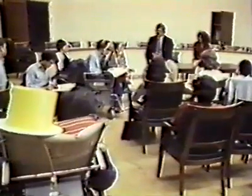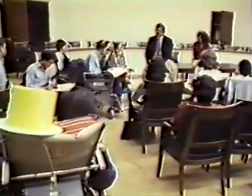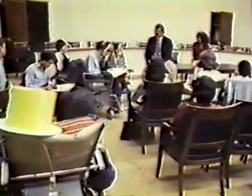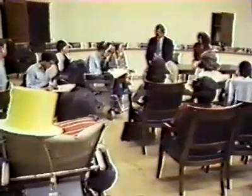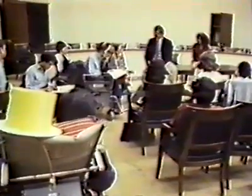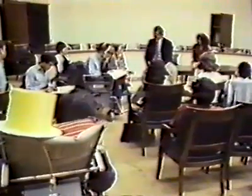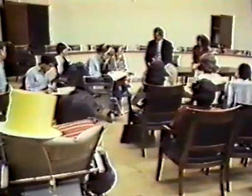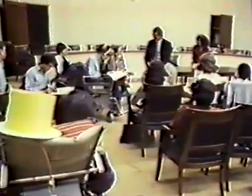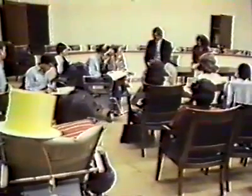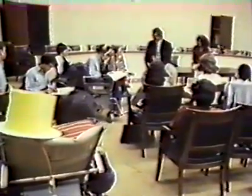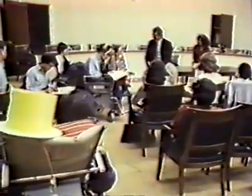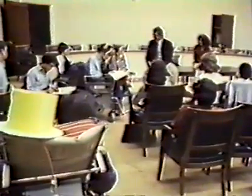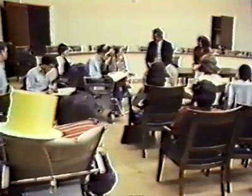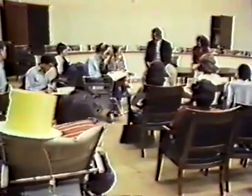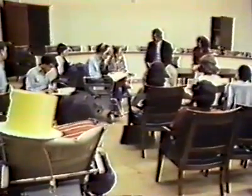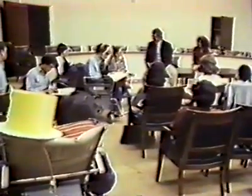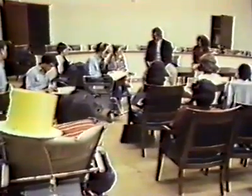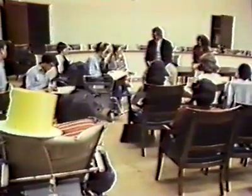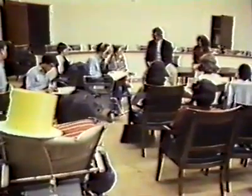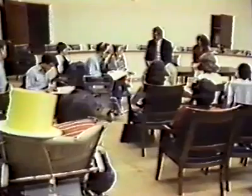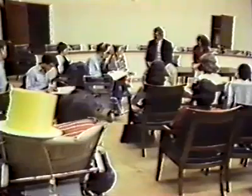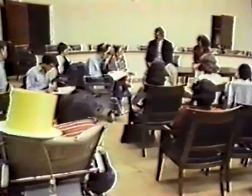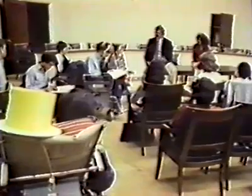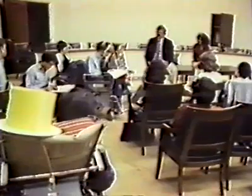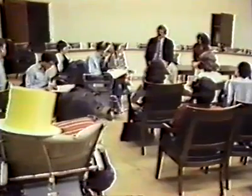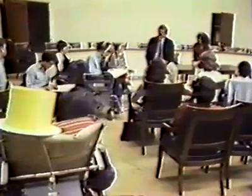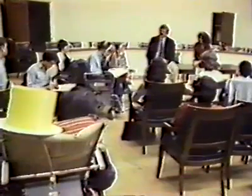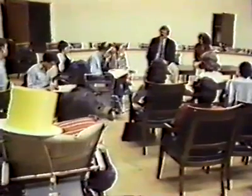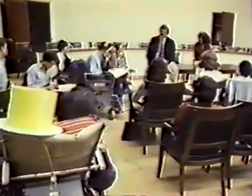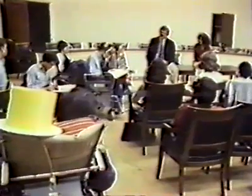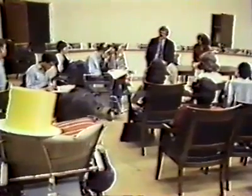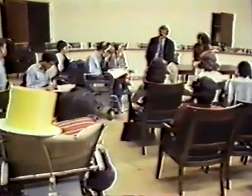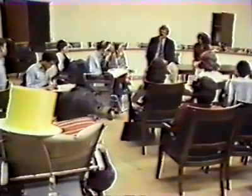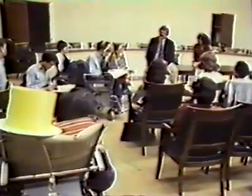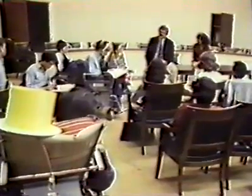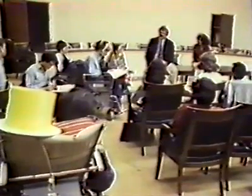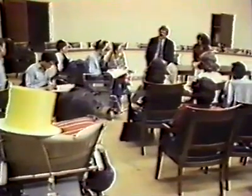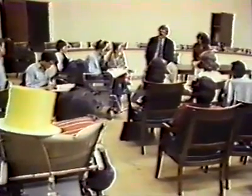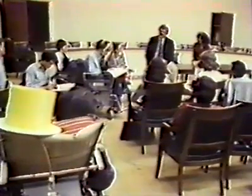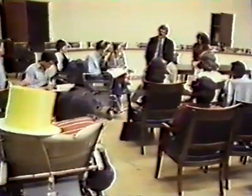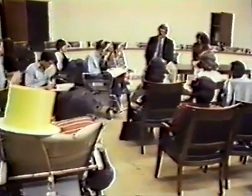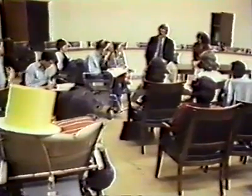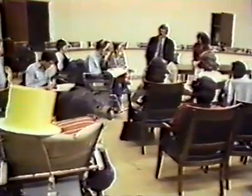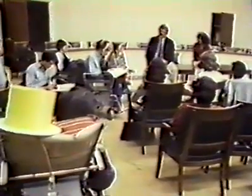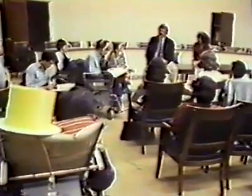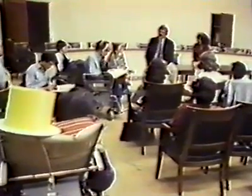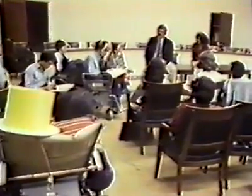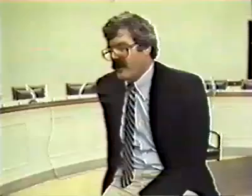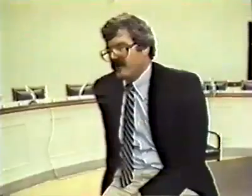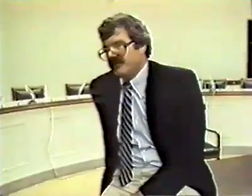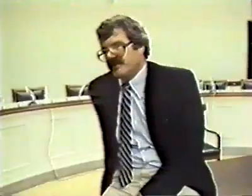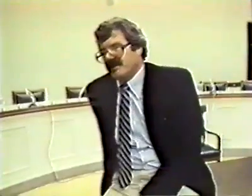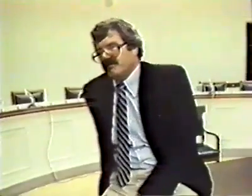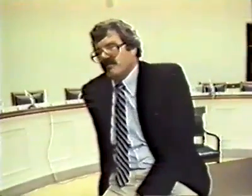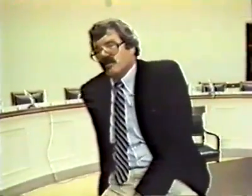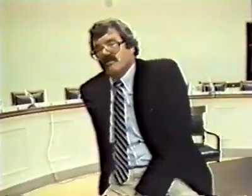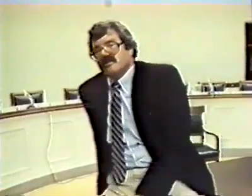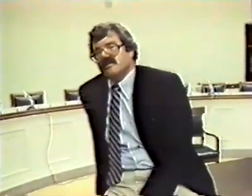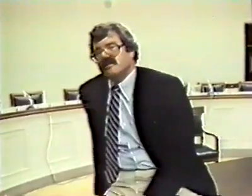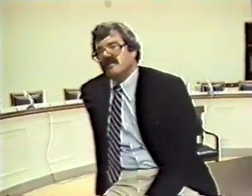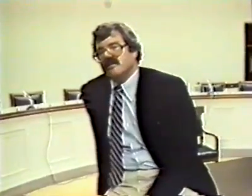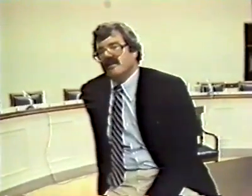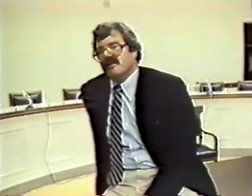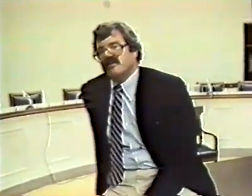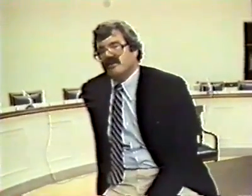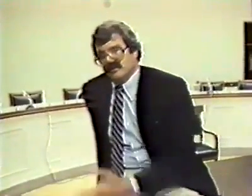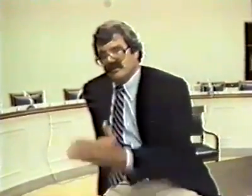out that there are limits to the tolerance of people in this country. I think that people are going to have to become more